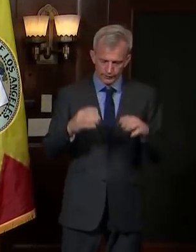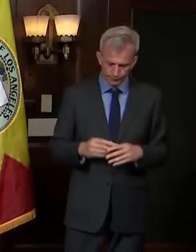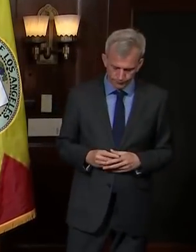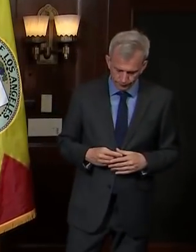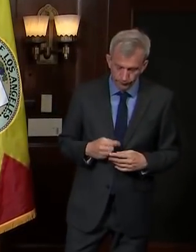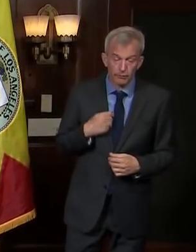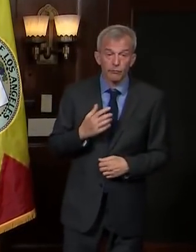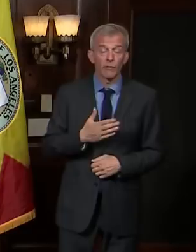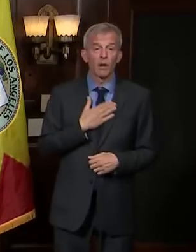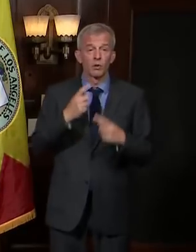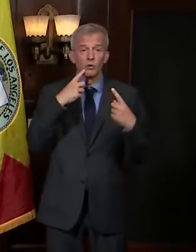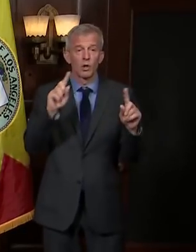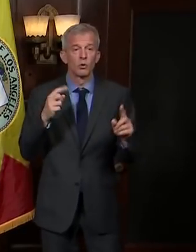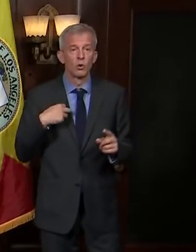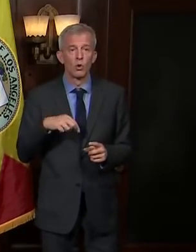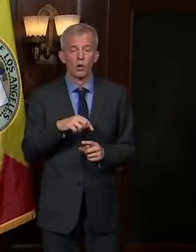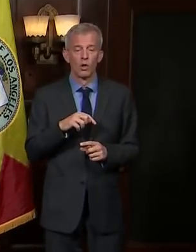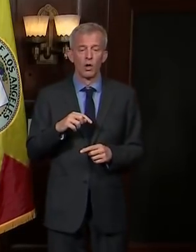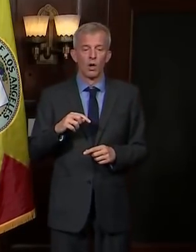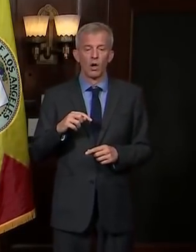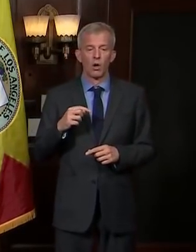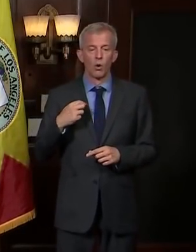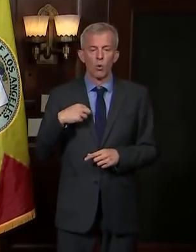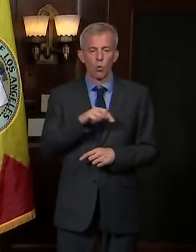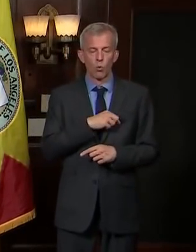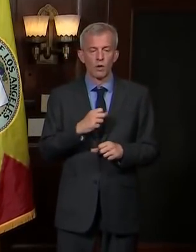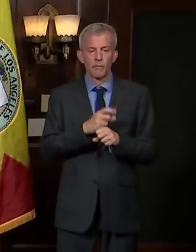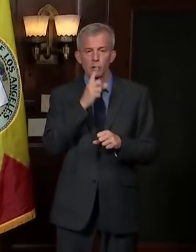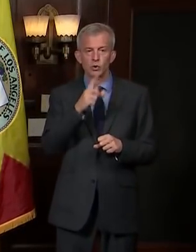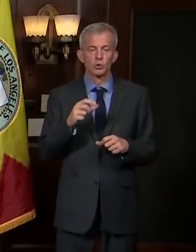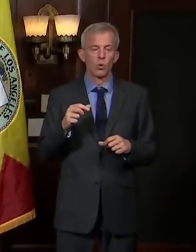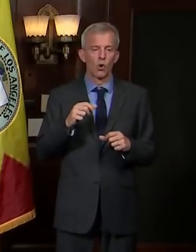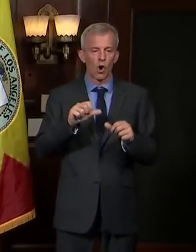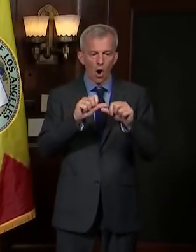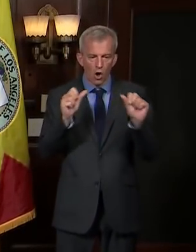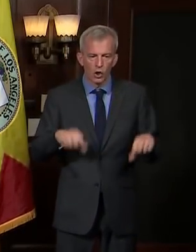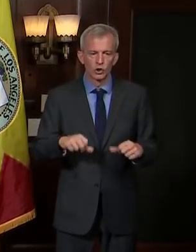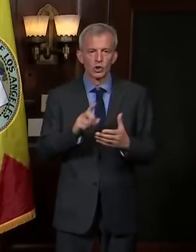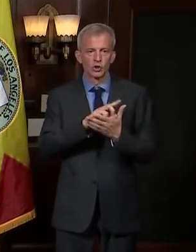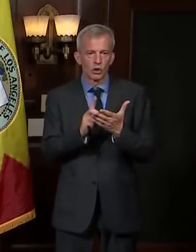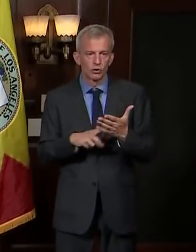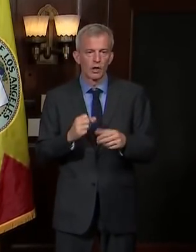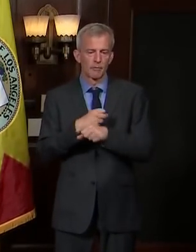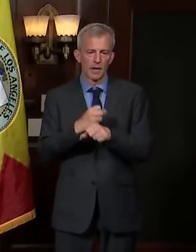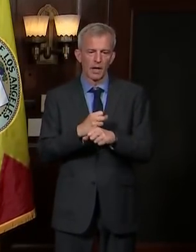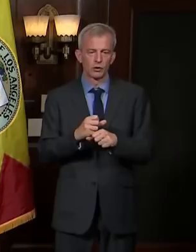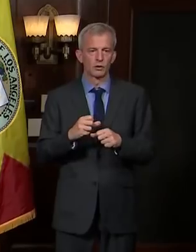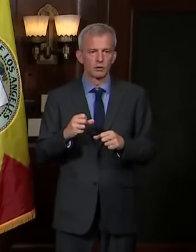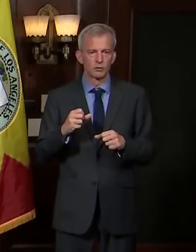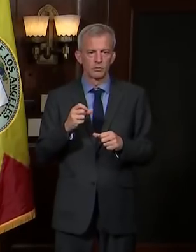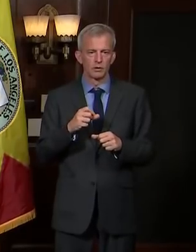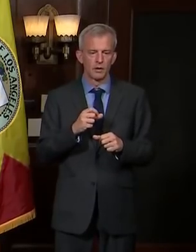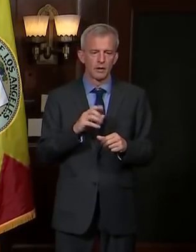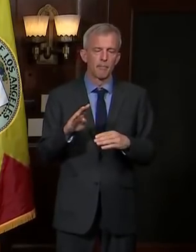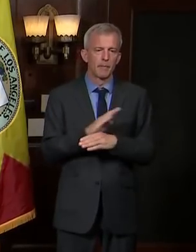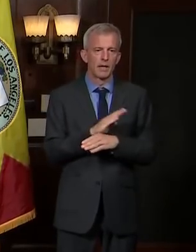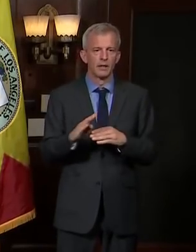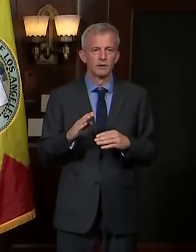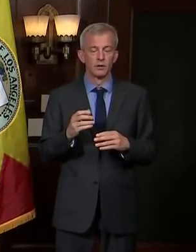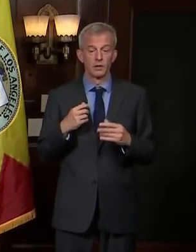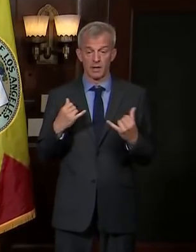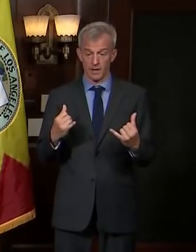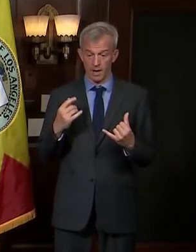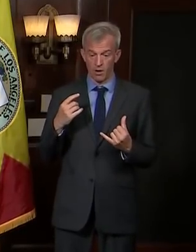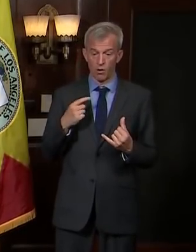announce that we are mobilizing our architecture, design, and manufacturing communities to utilize 3D printing technology to produce